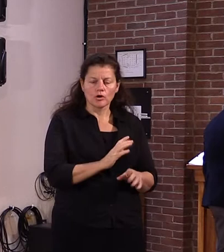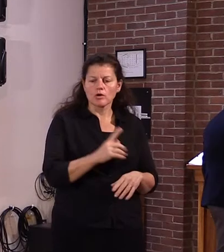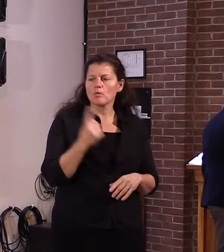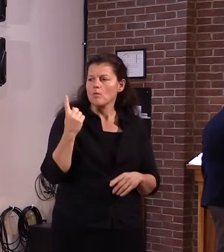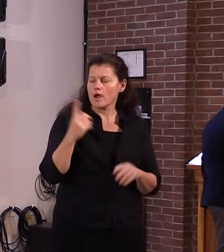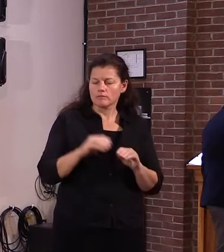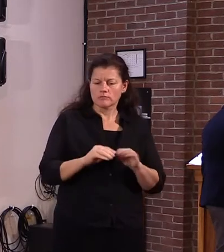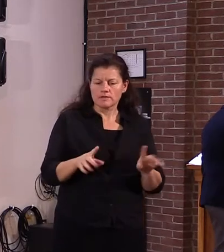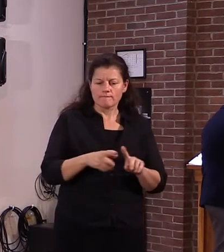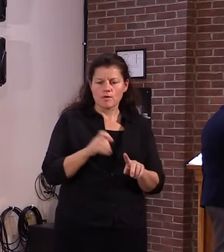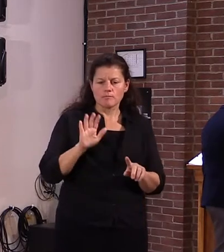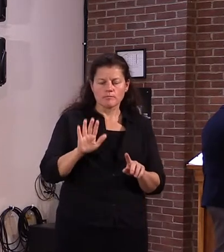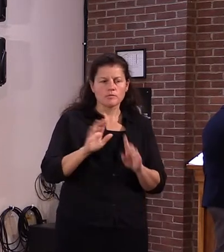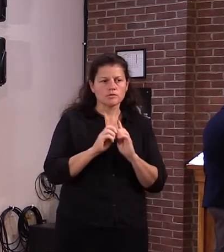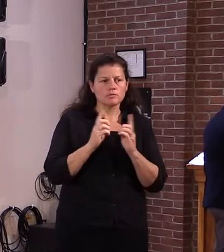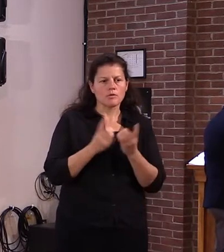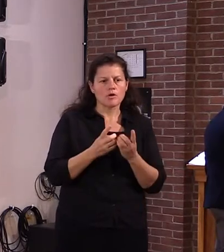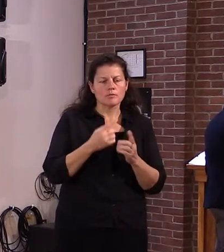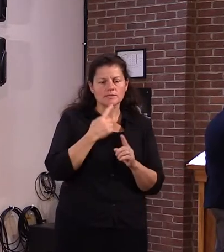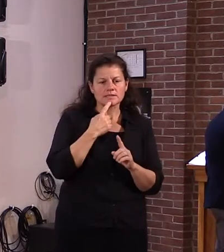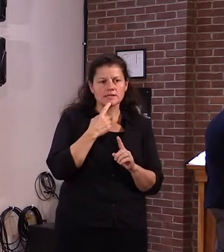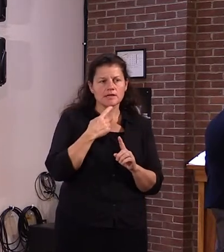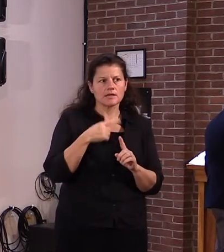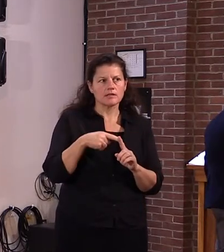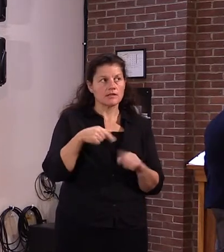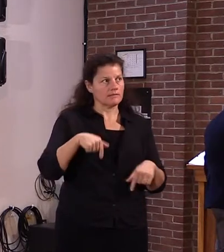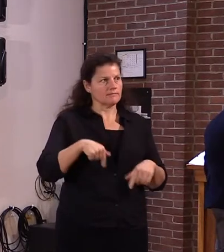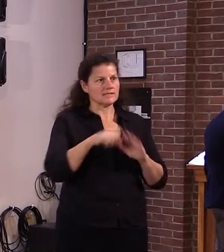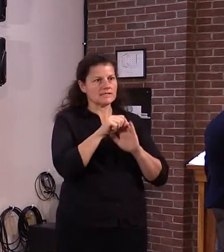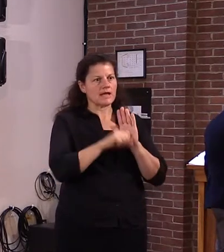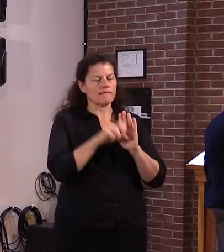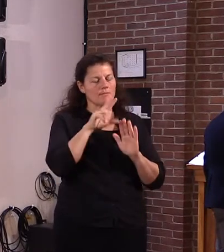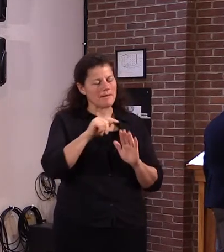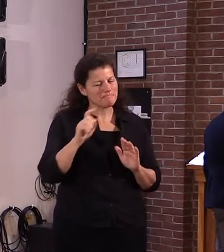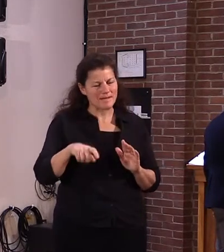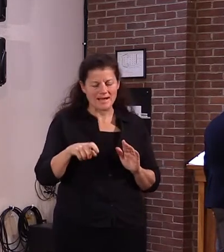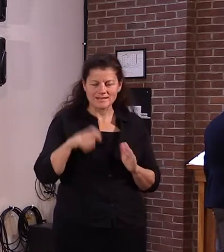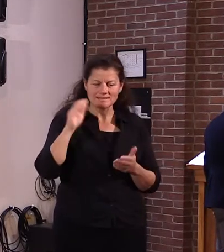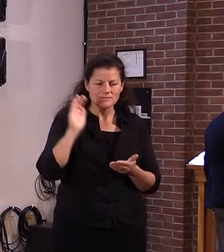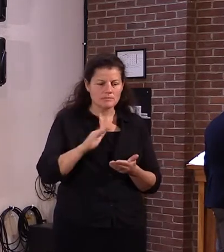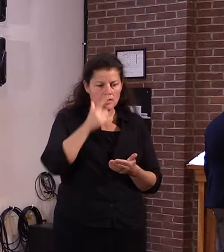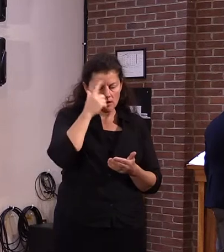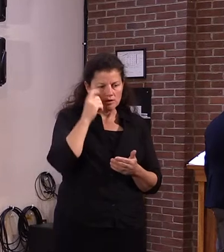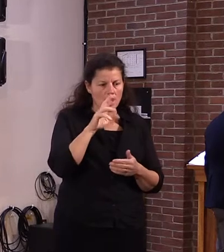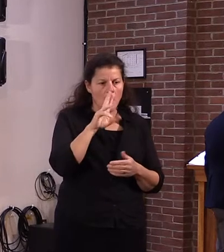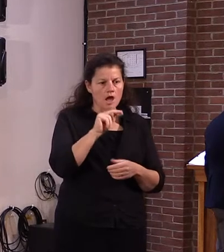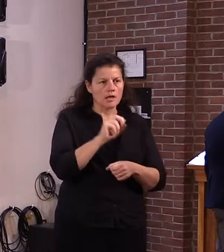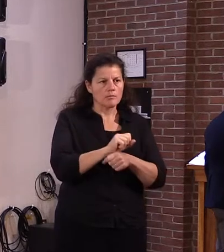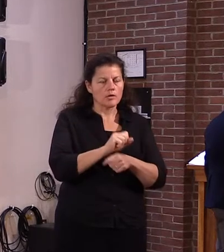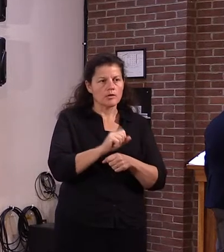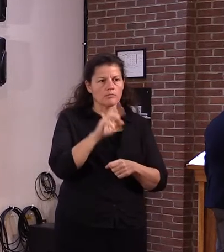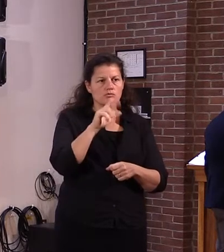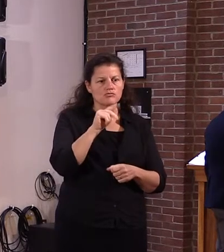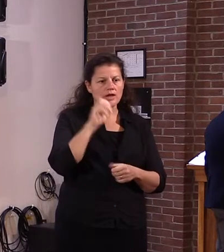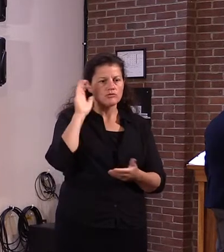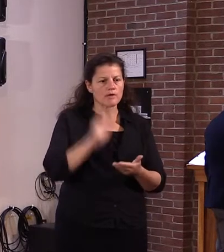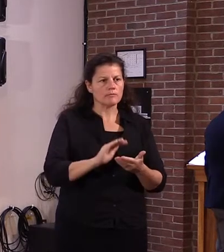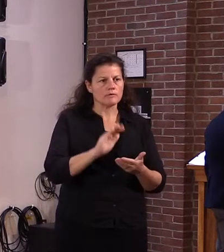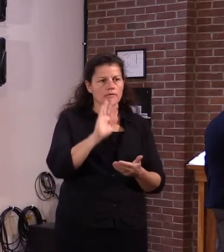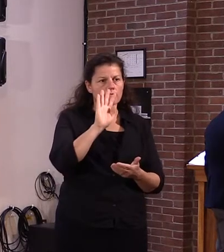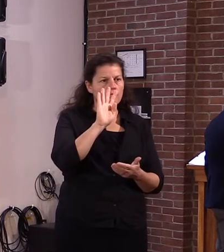that the state is being compelled to do this because the unemployment rate dropped to 4.8% in